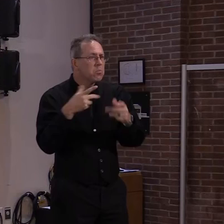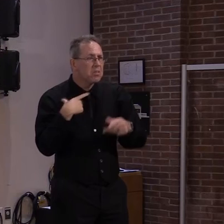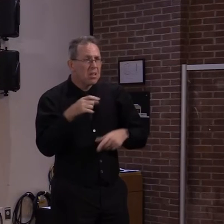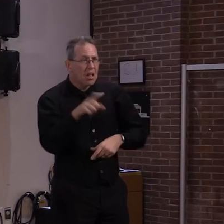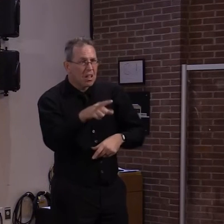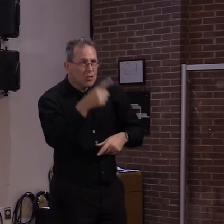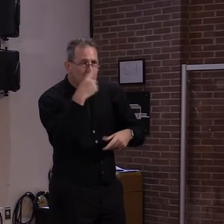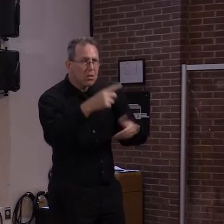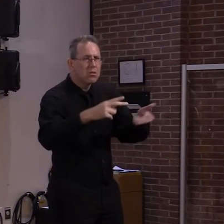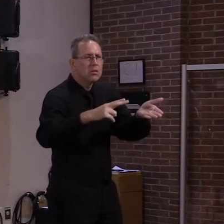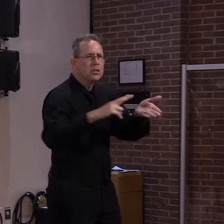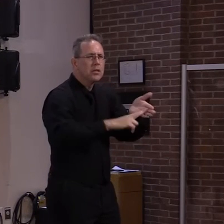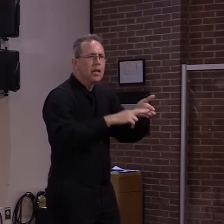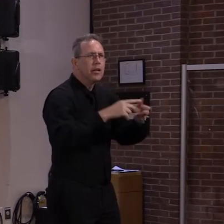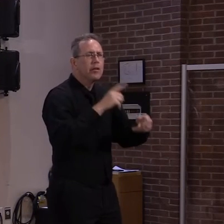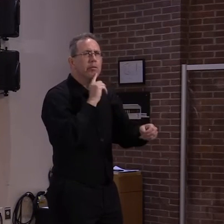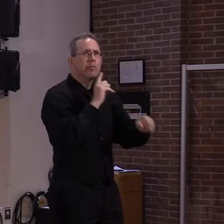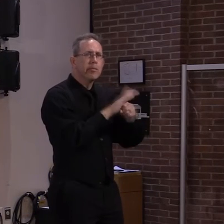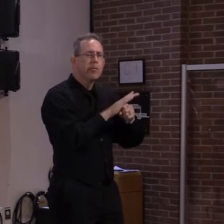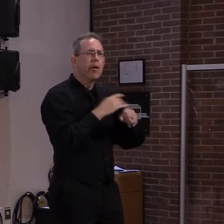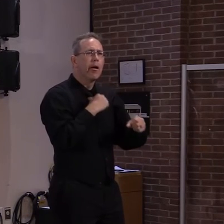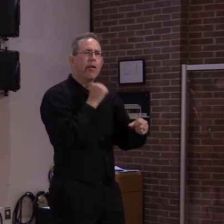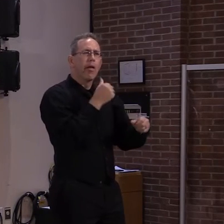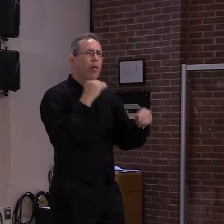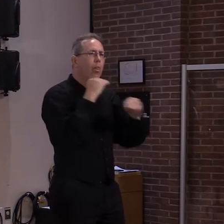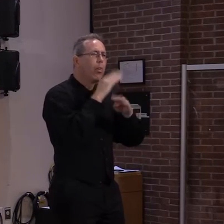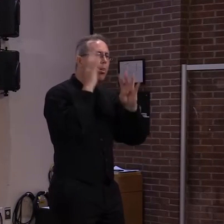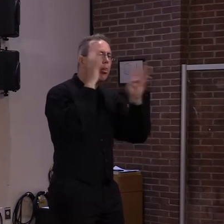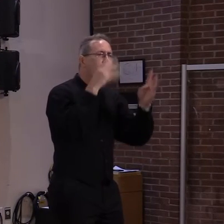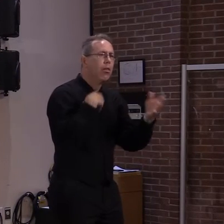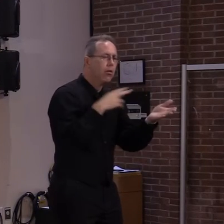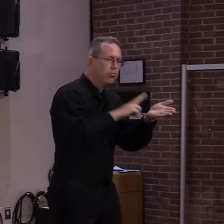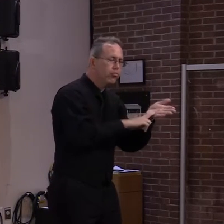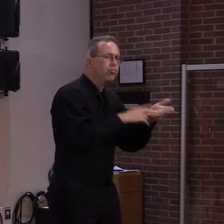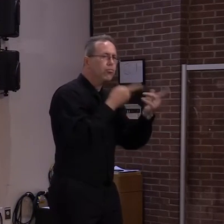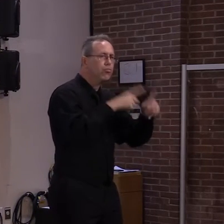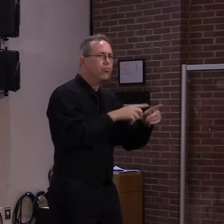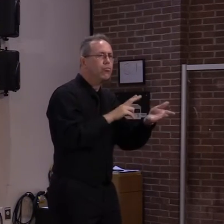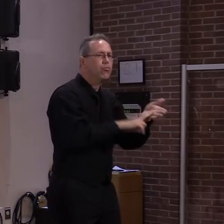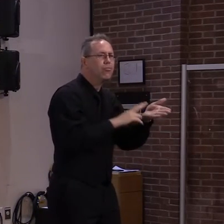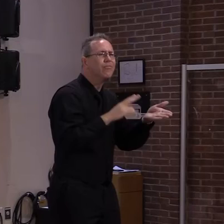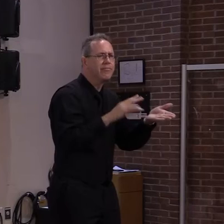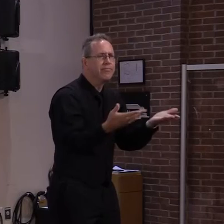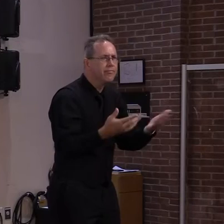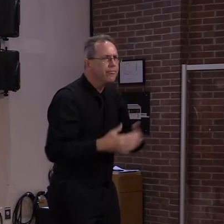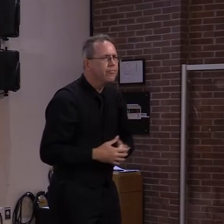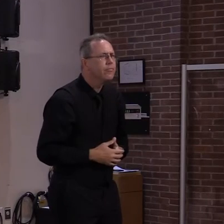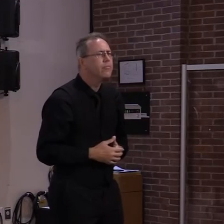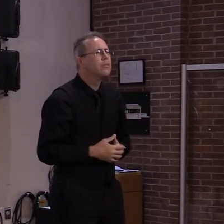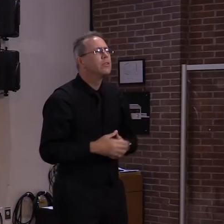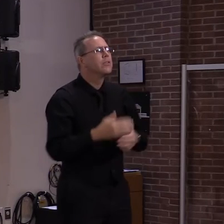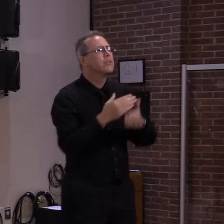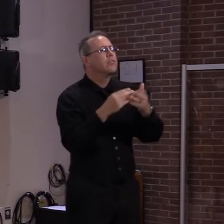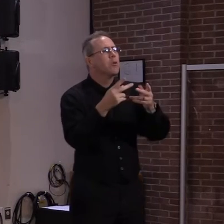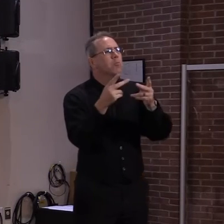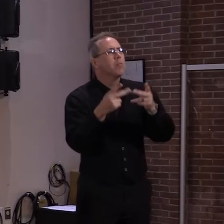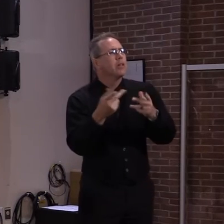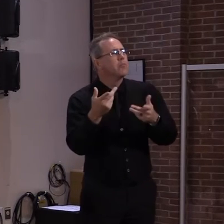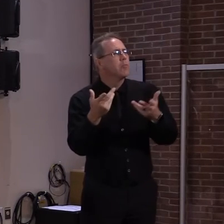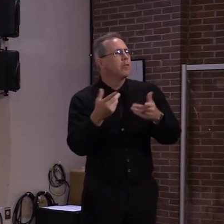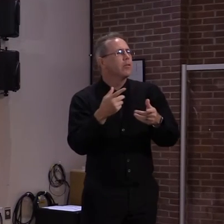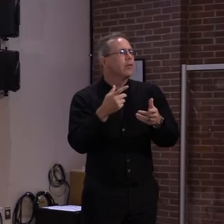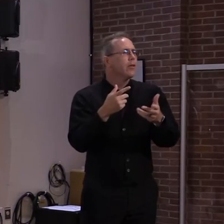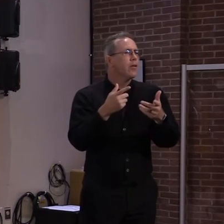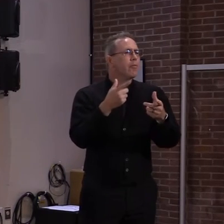that require a doctor's note or certification, or I don't know what to call it, prescription